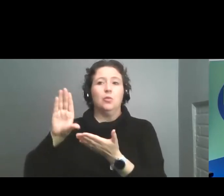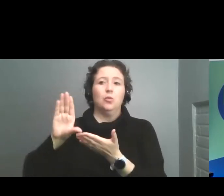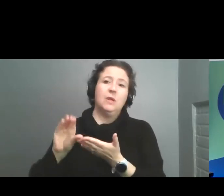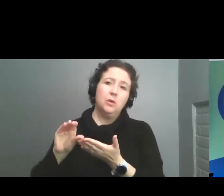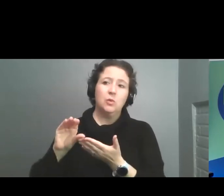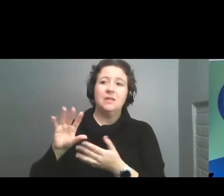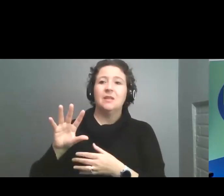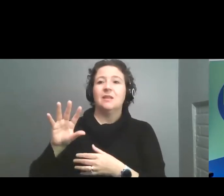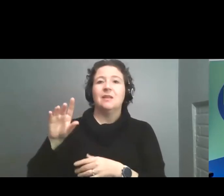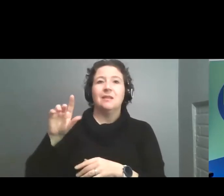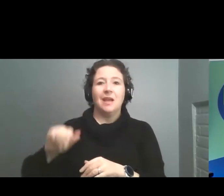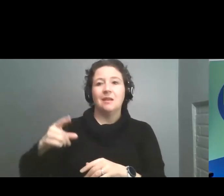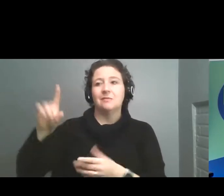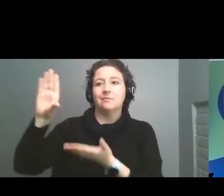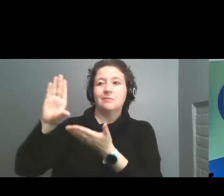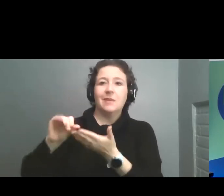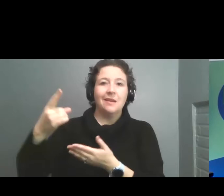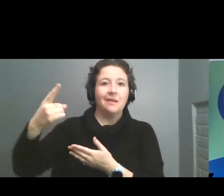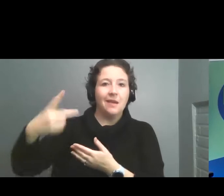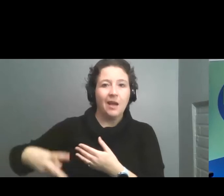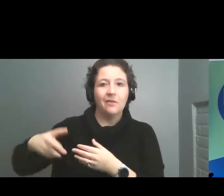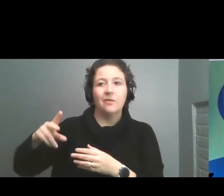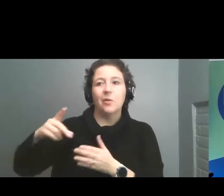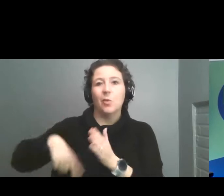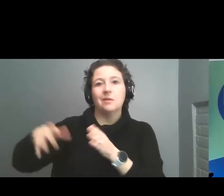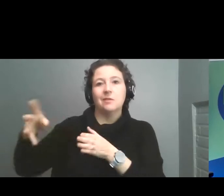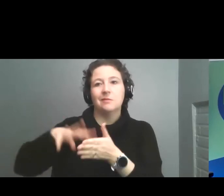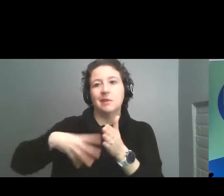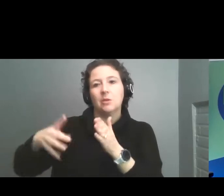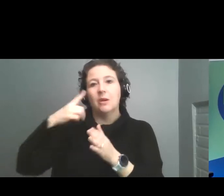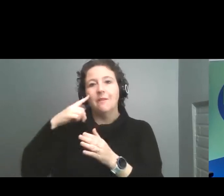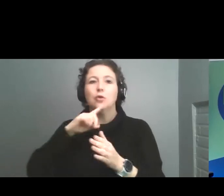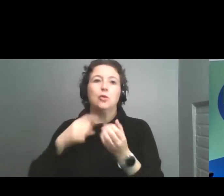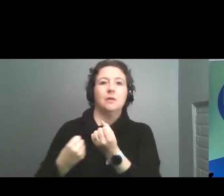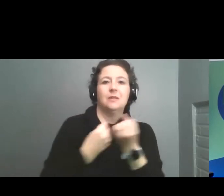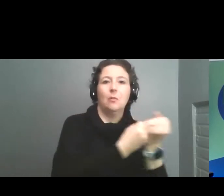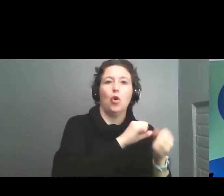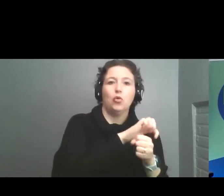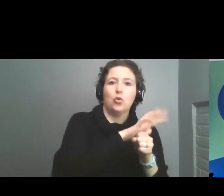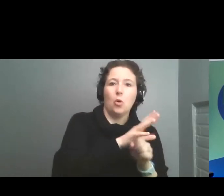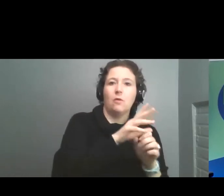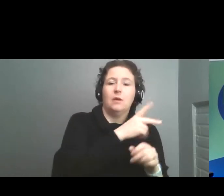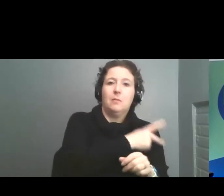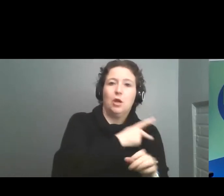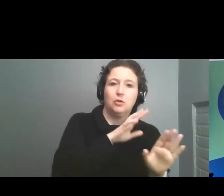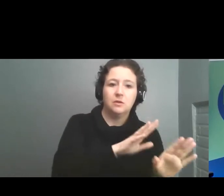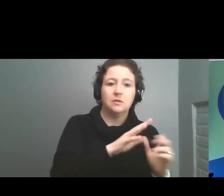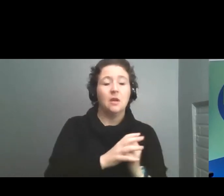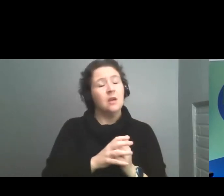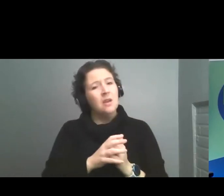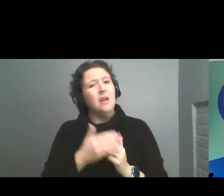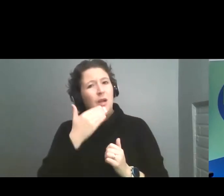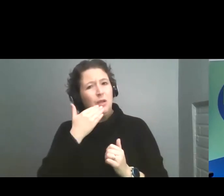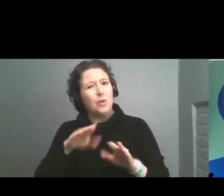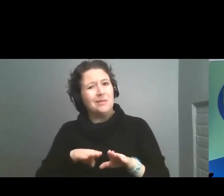other healthcare intensive illnesses. We applaud these measures as a good start to helping reduce the spread